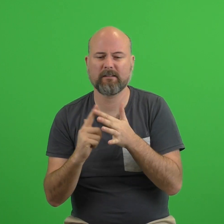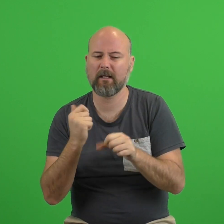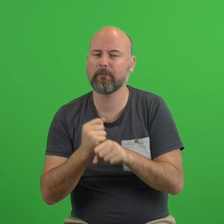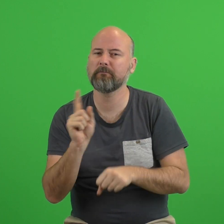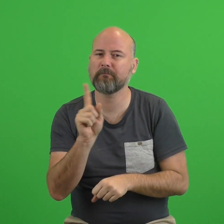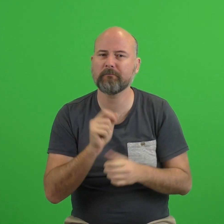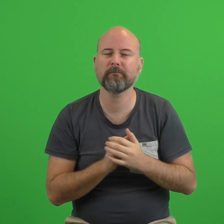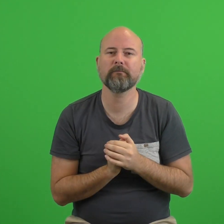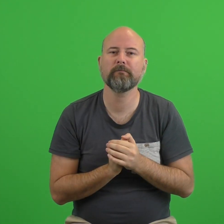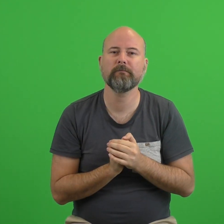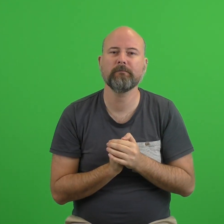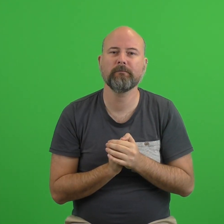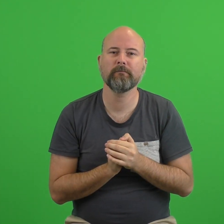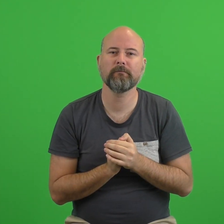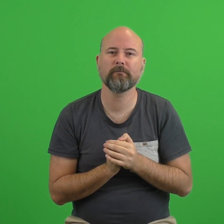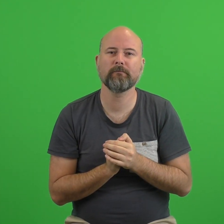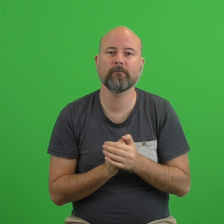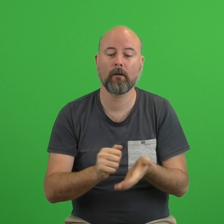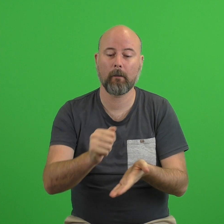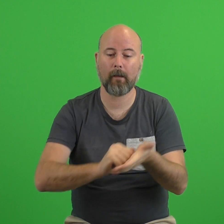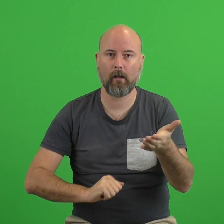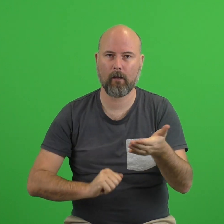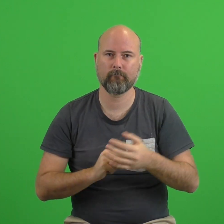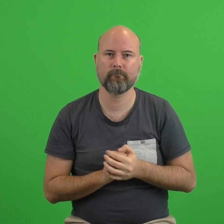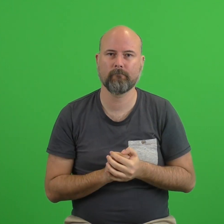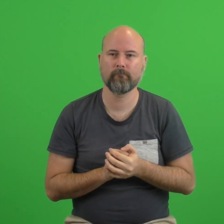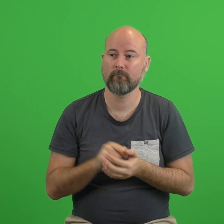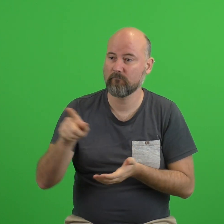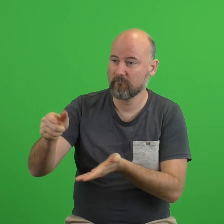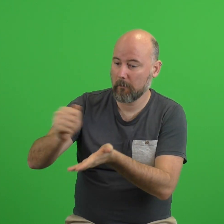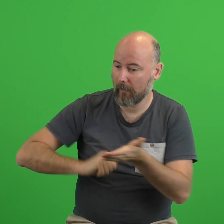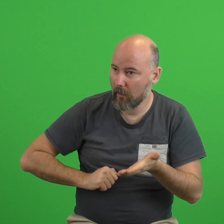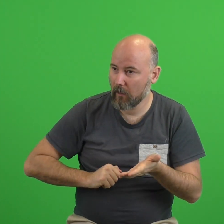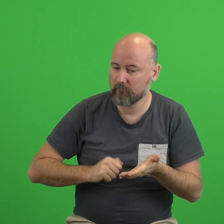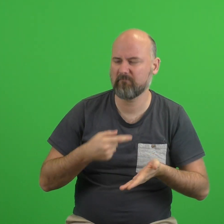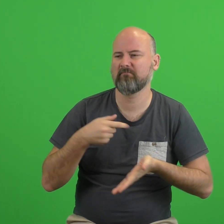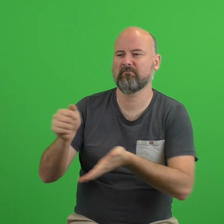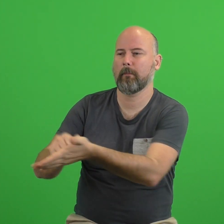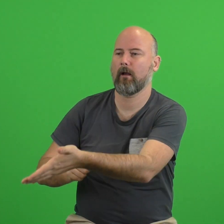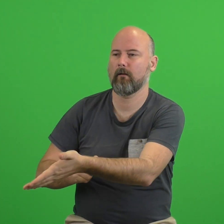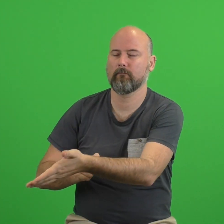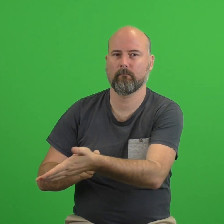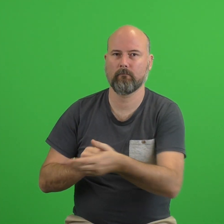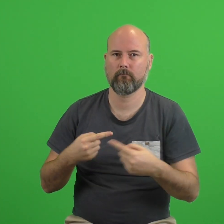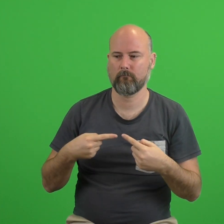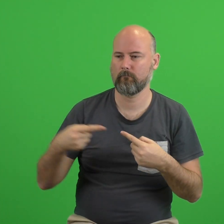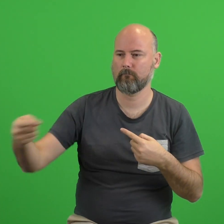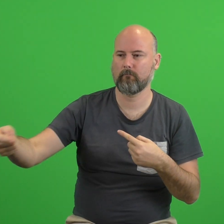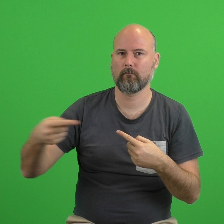things as well. Another example I'd like to give you involves the sign buy. We might say you bought it or I'll buy